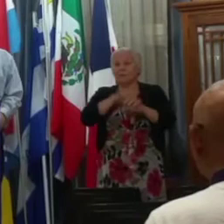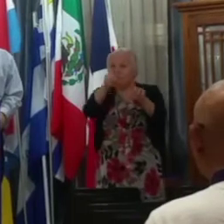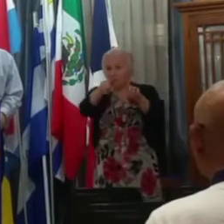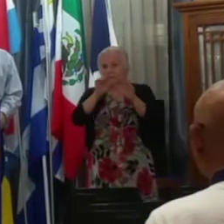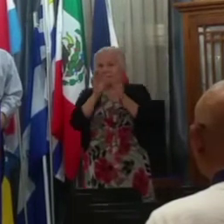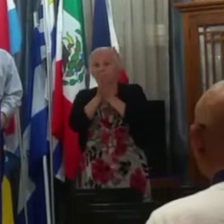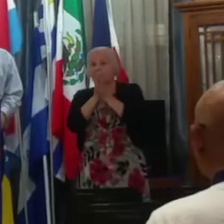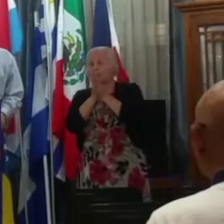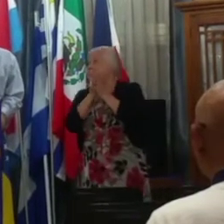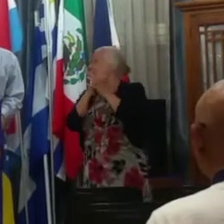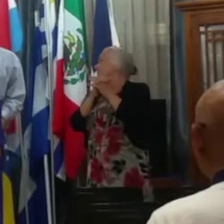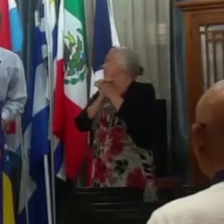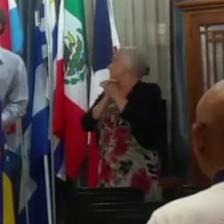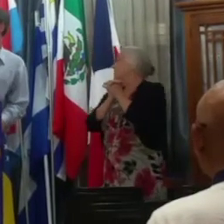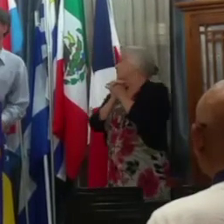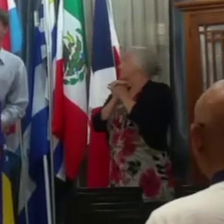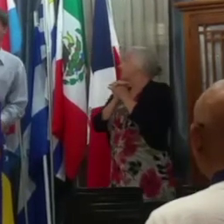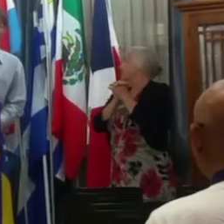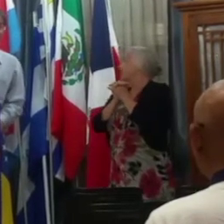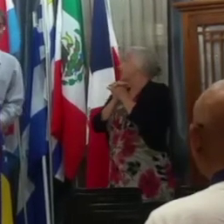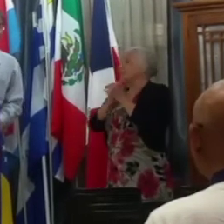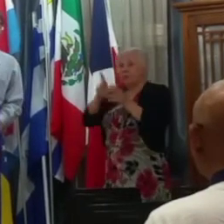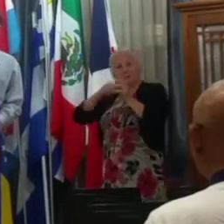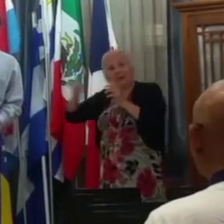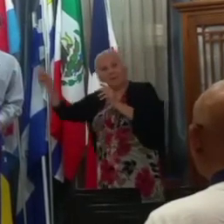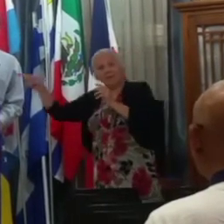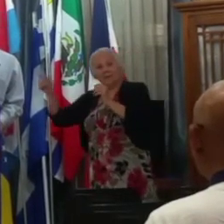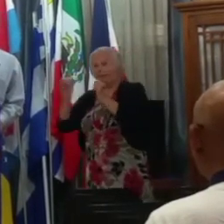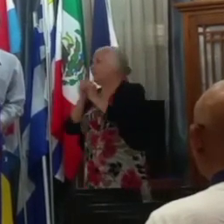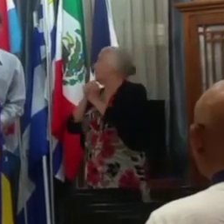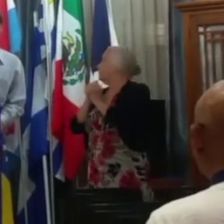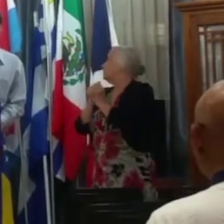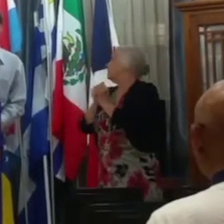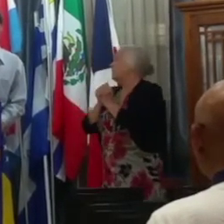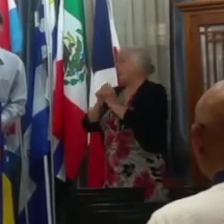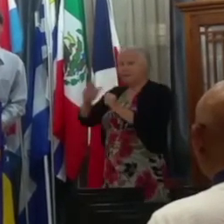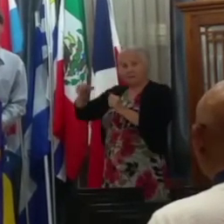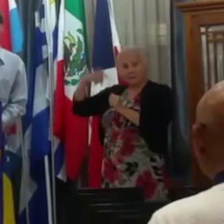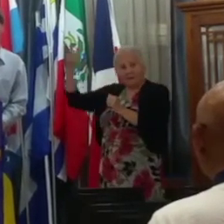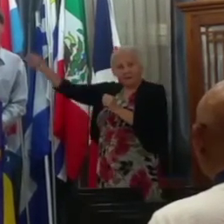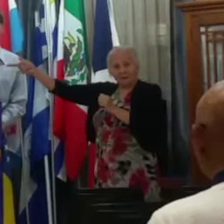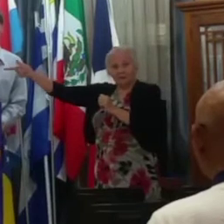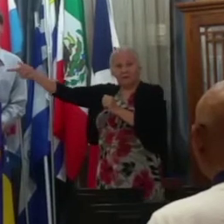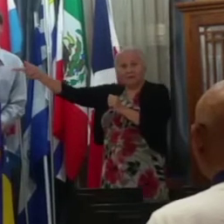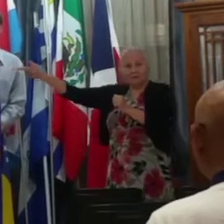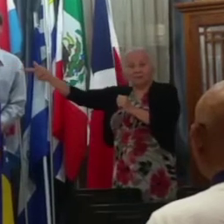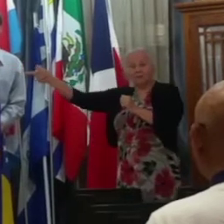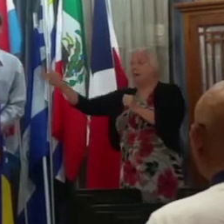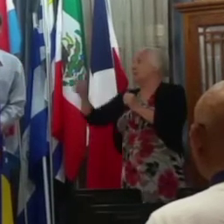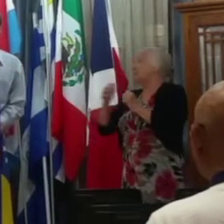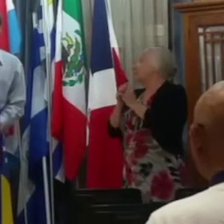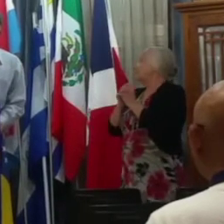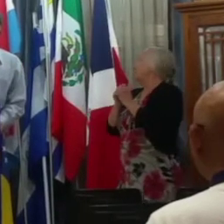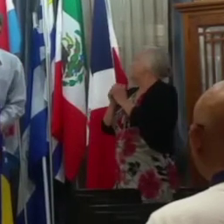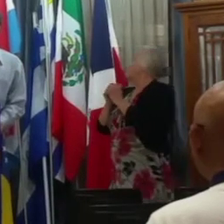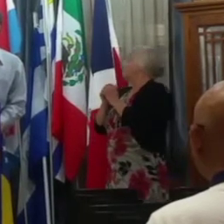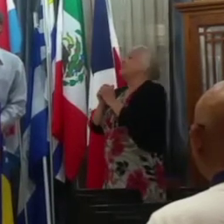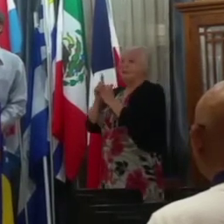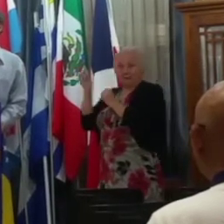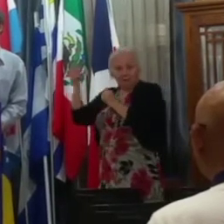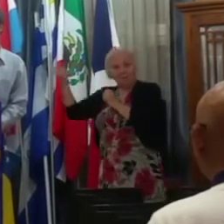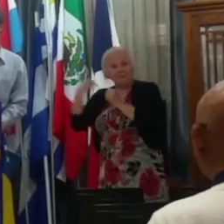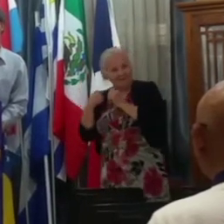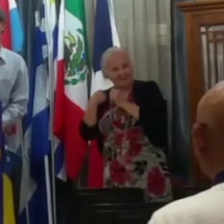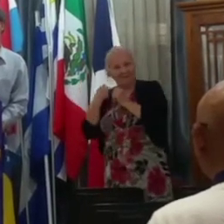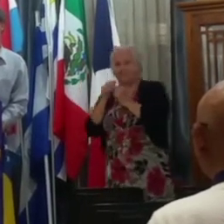que el pastor habló esa palabra, I looked over at Wendy. Yo miré a Wendy. She was sitting on the other side of the sanctuary. She was looking at me,